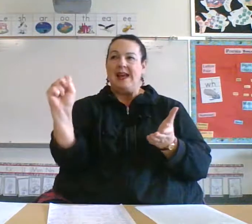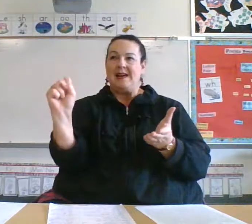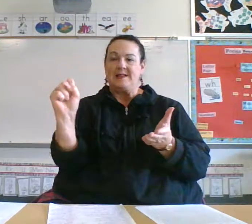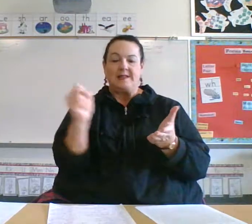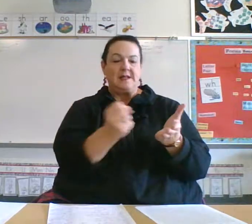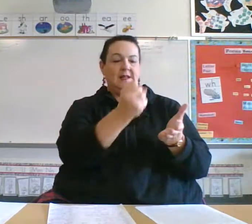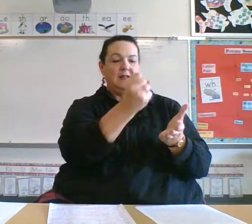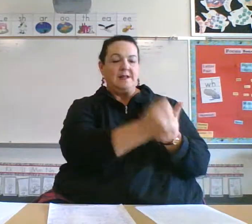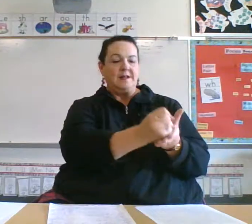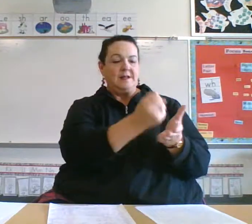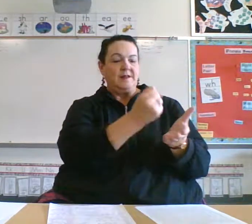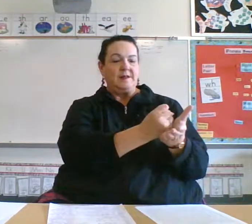S.